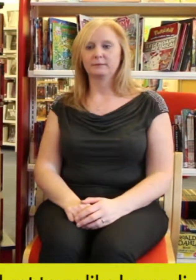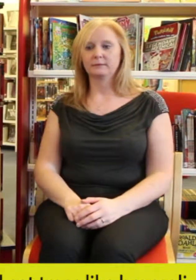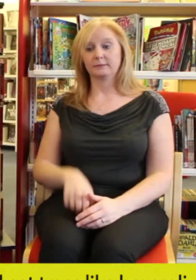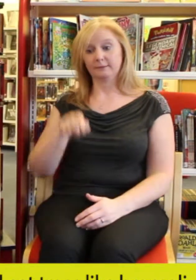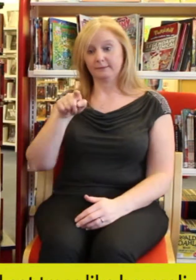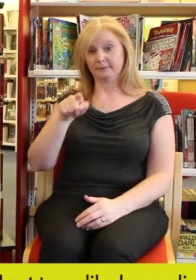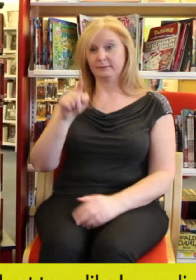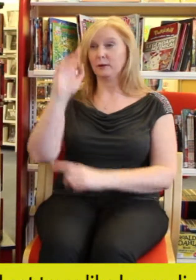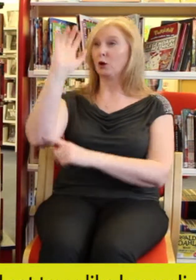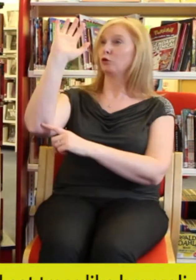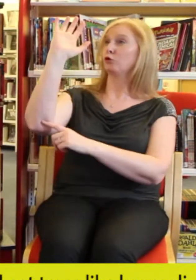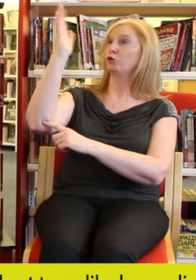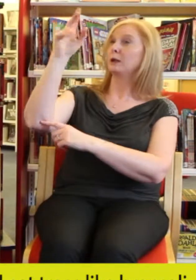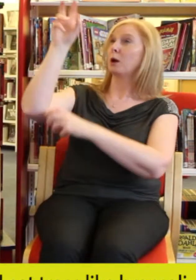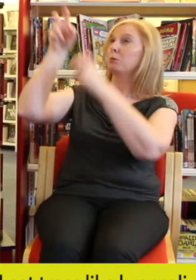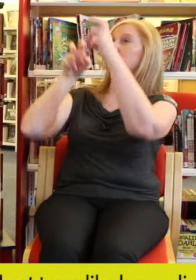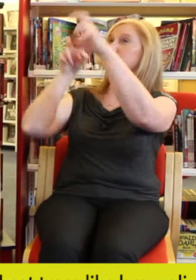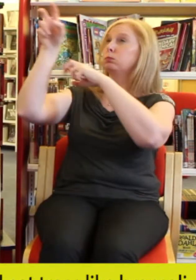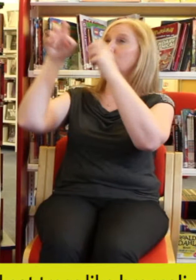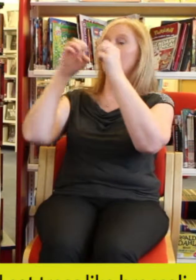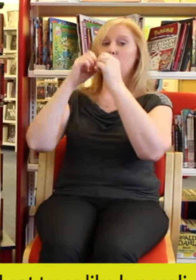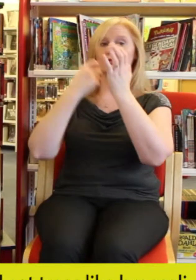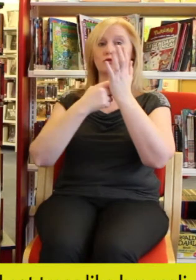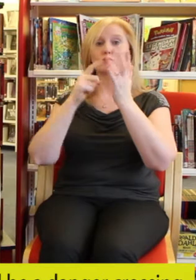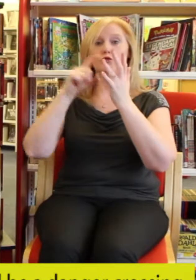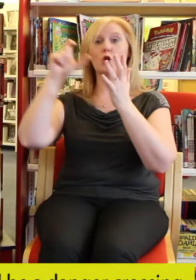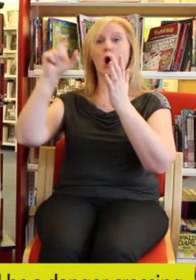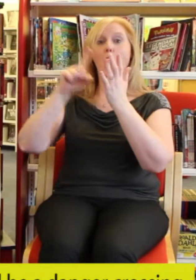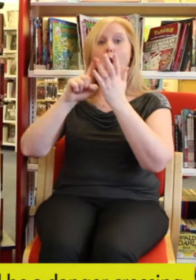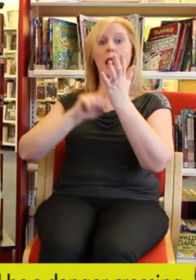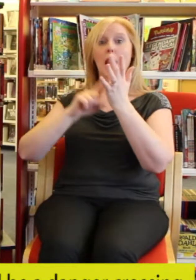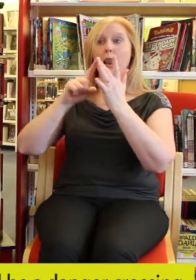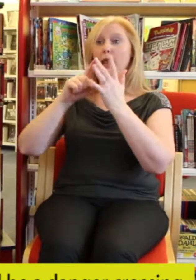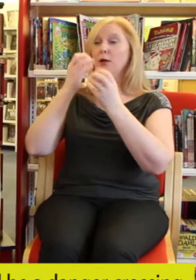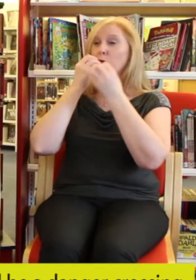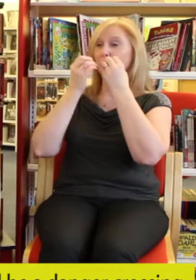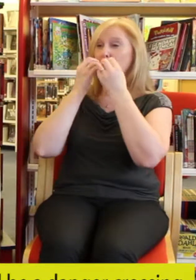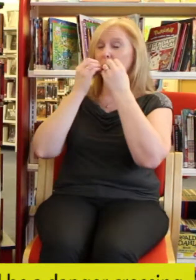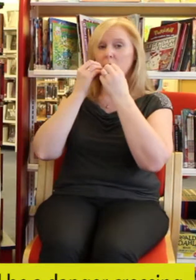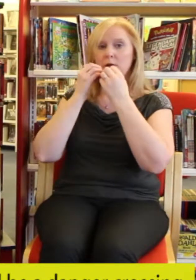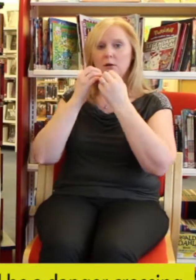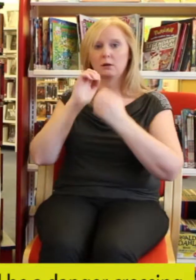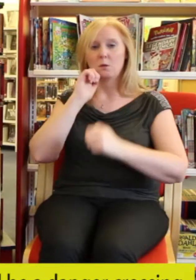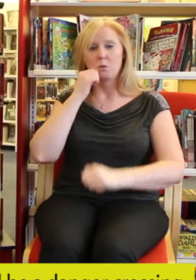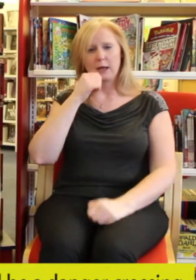He'd eat trees like broccoli. He'd be a danger